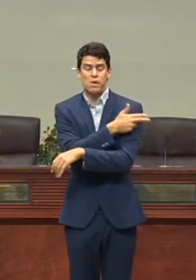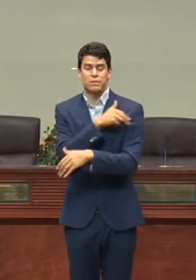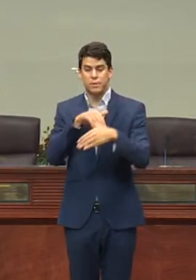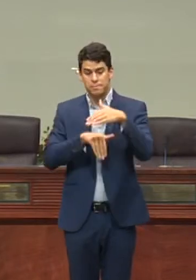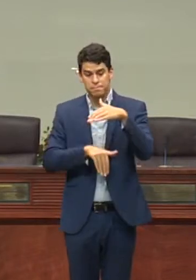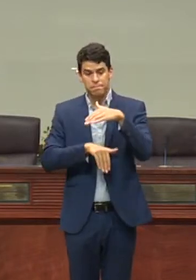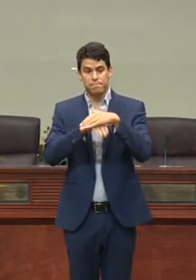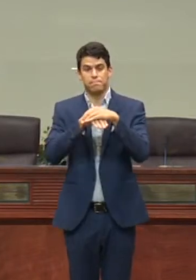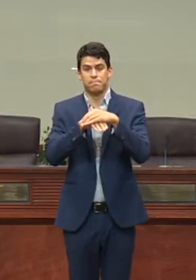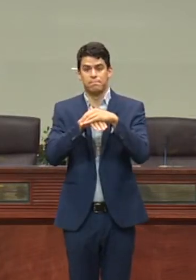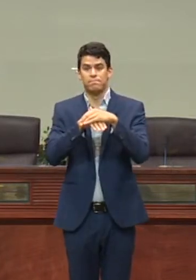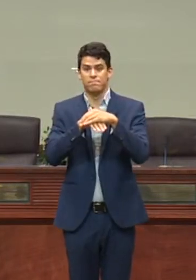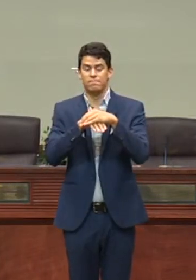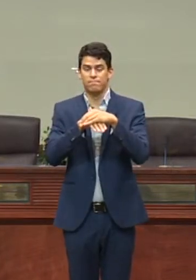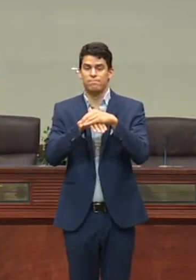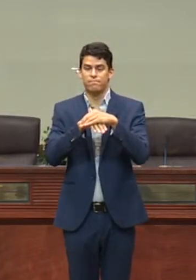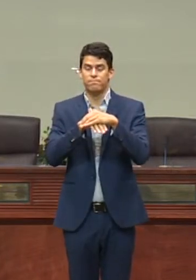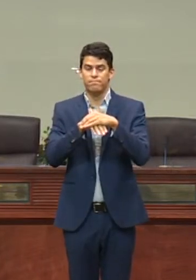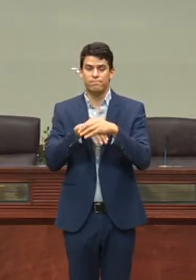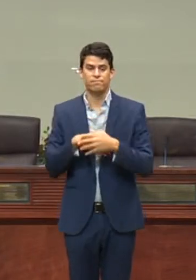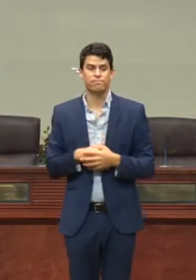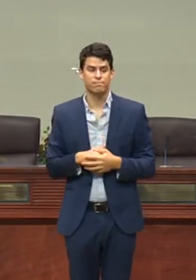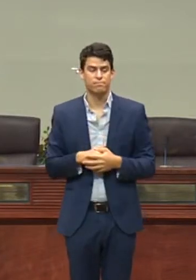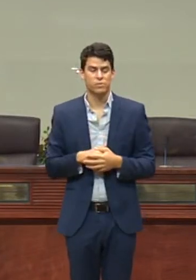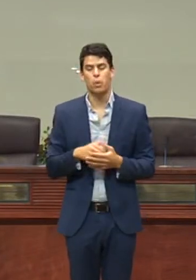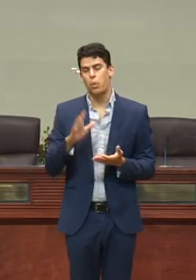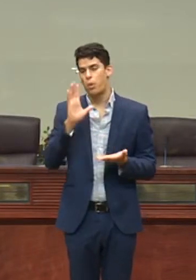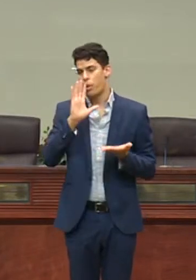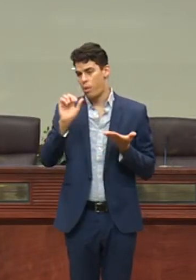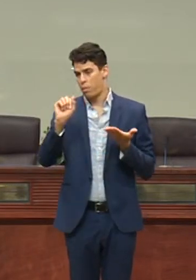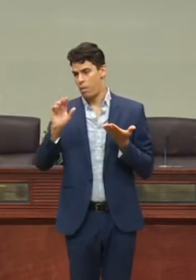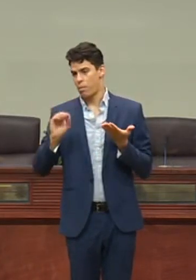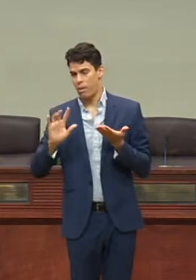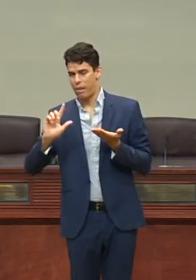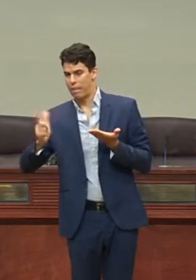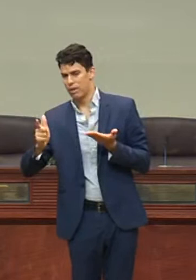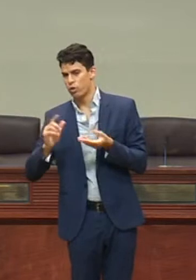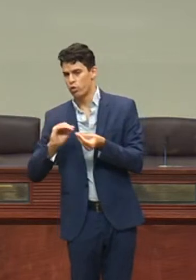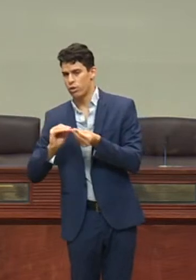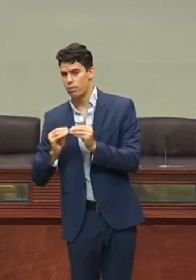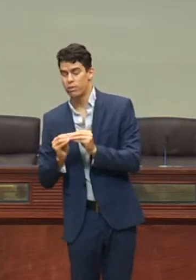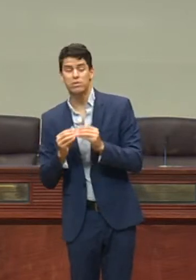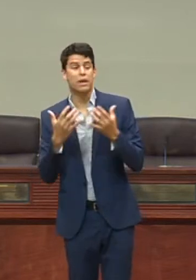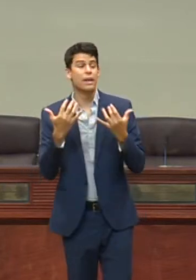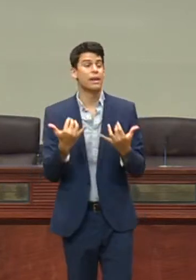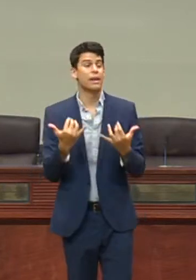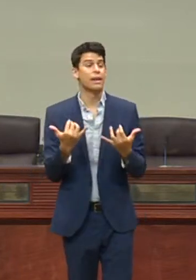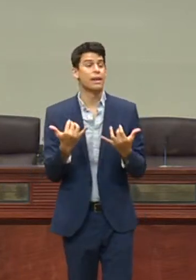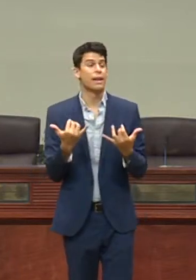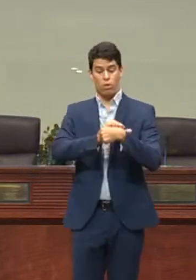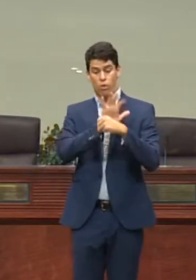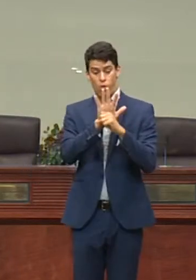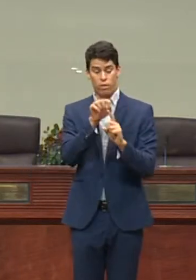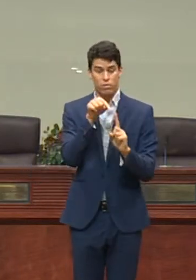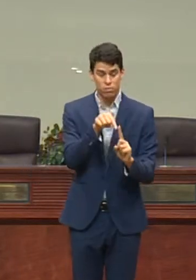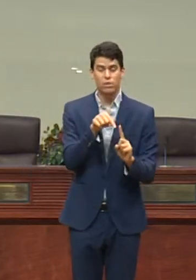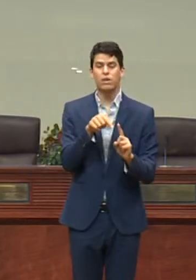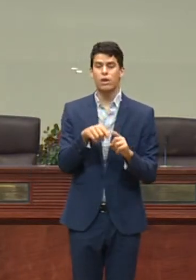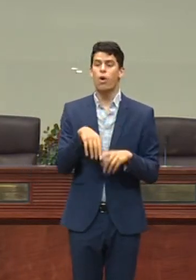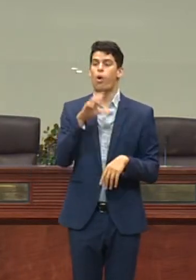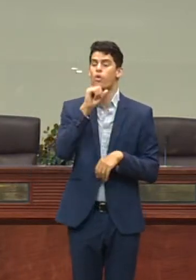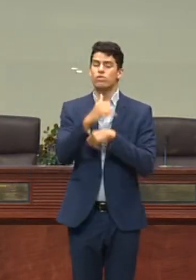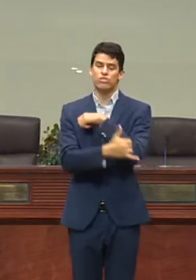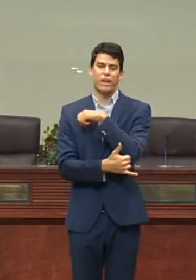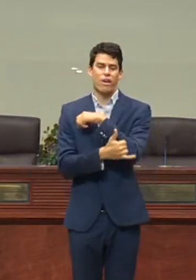hear about those numbers today. As of the latest COVID-19 numbers, Orange County's 14-day